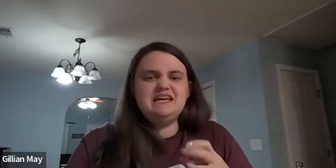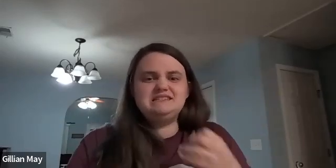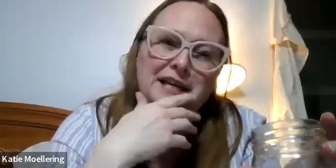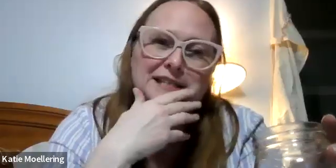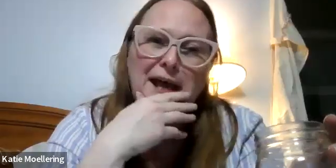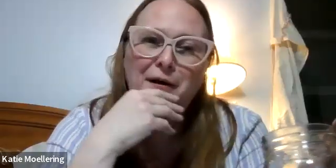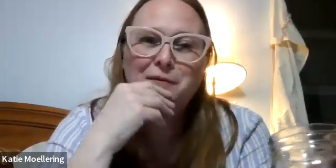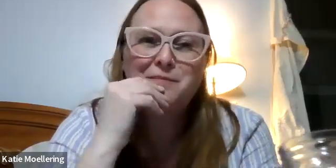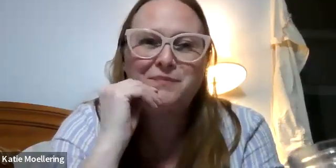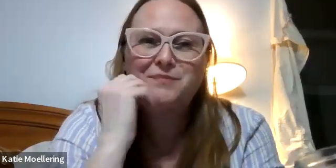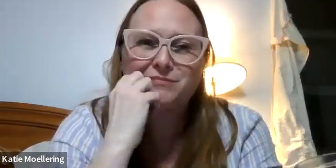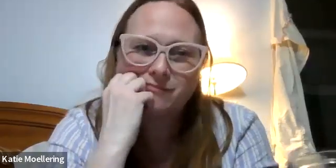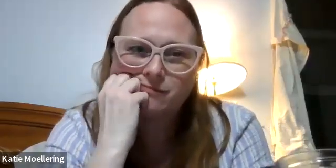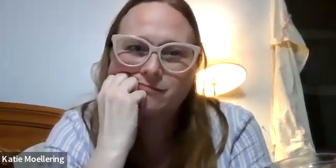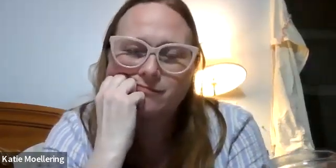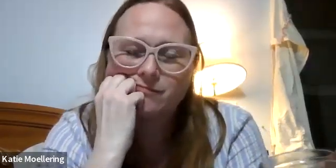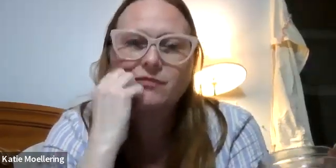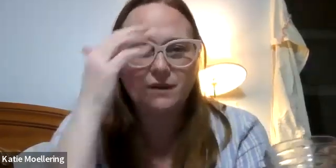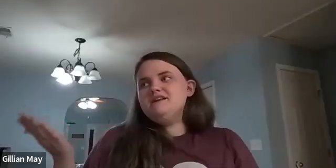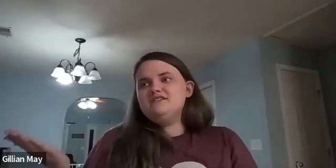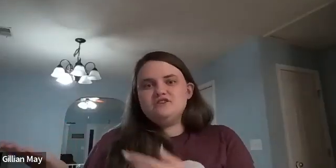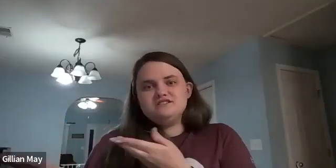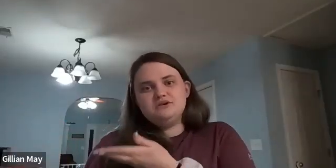learning ASL. Then they'll be like, oh, I mean, and there's